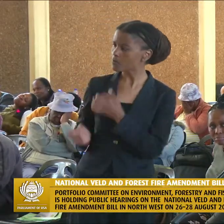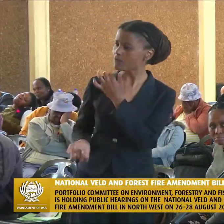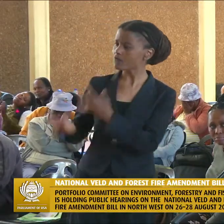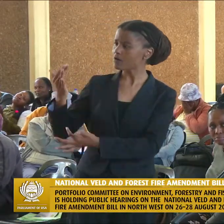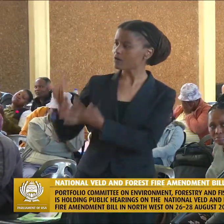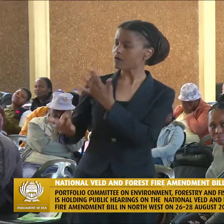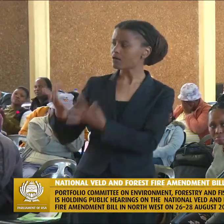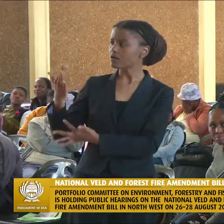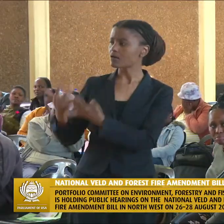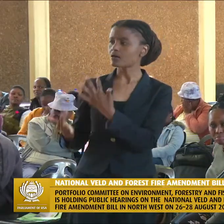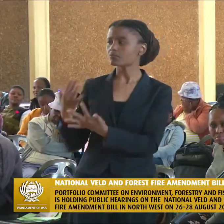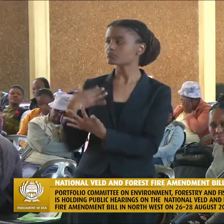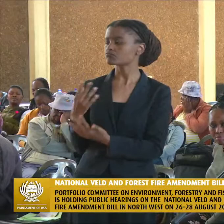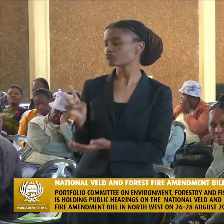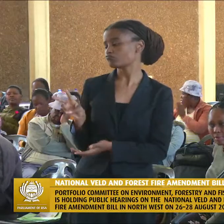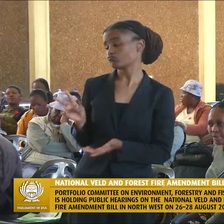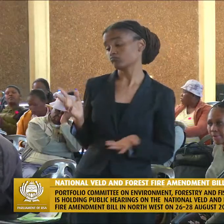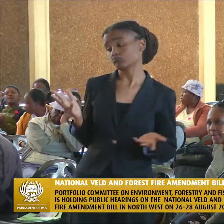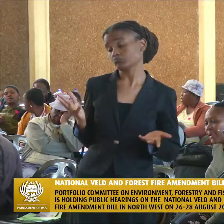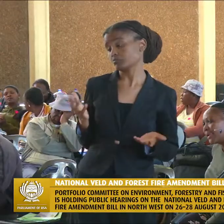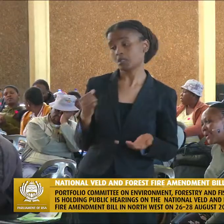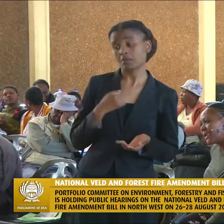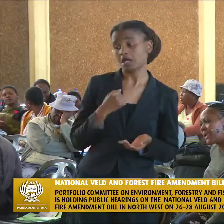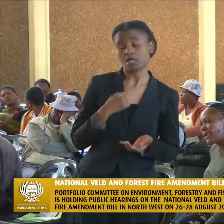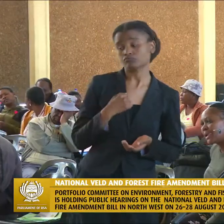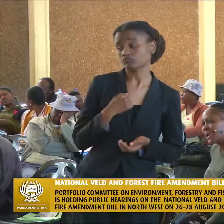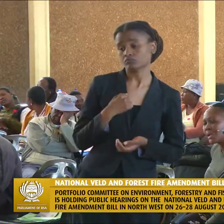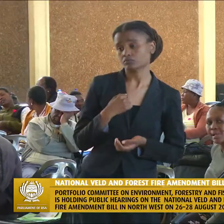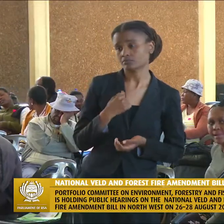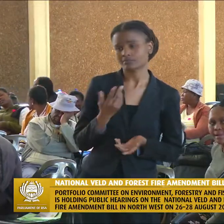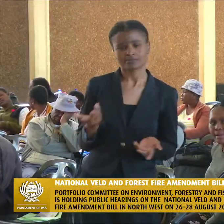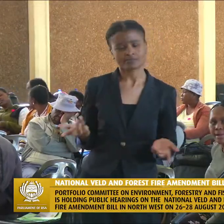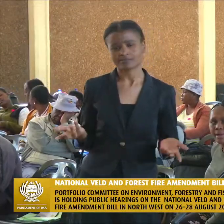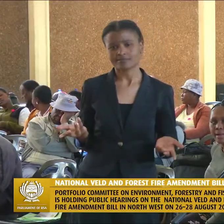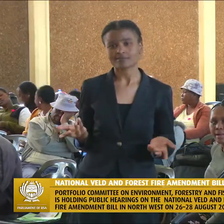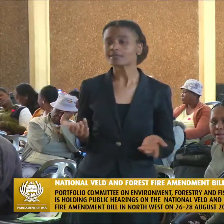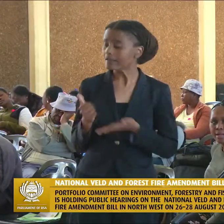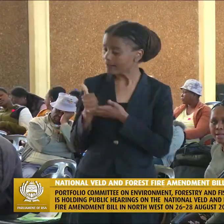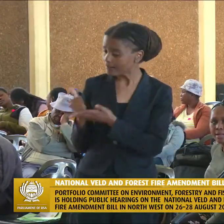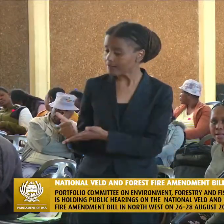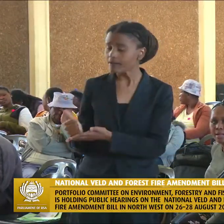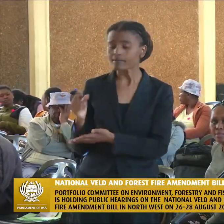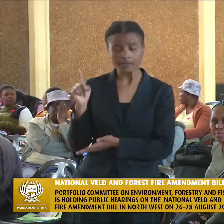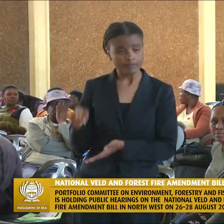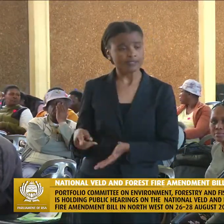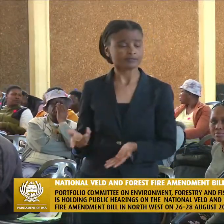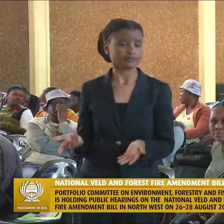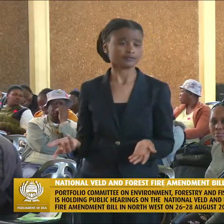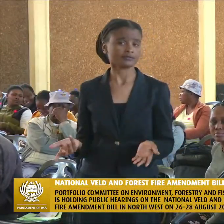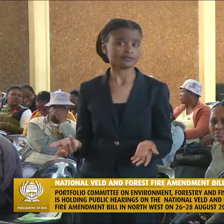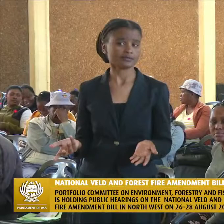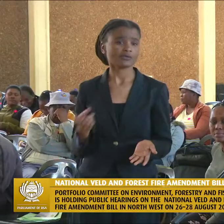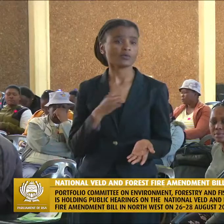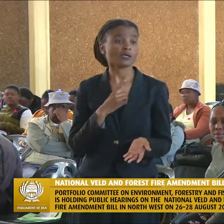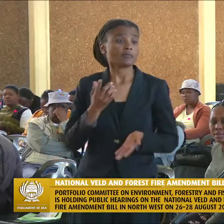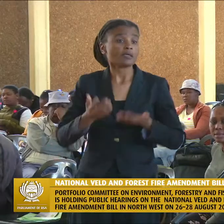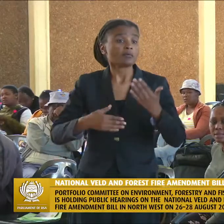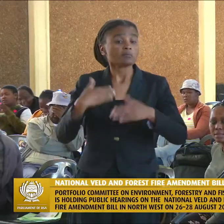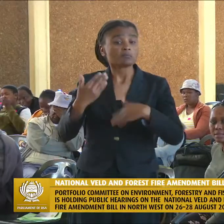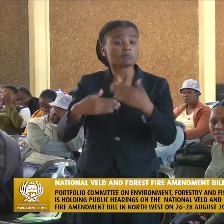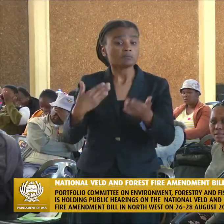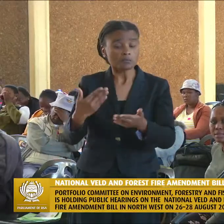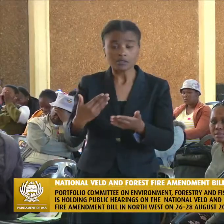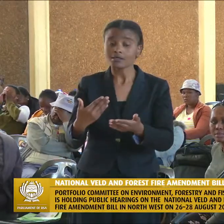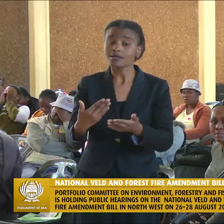don't just look and say no it's not mine you must assist because next time it will be you